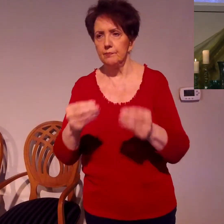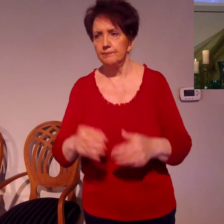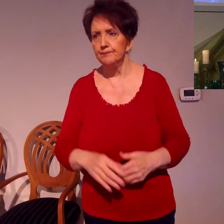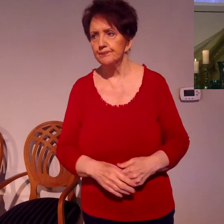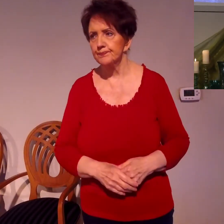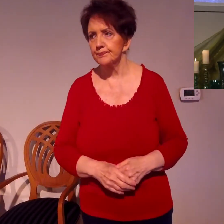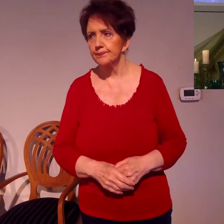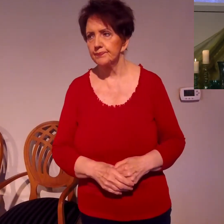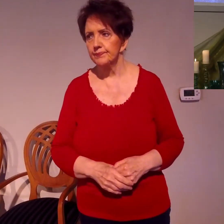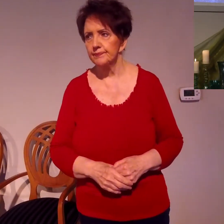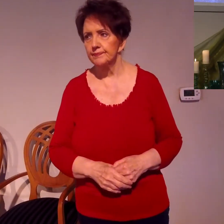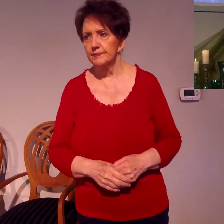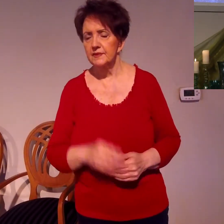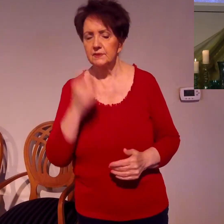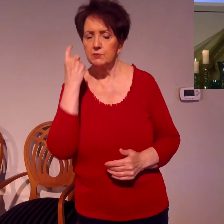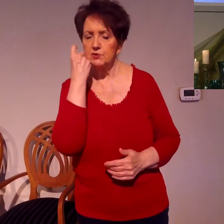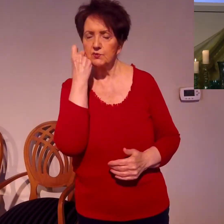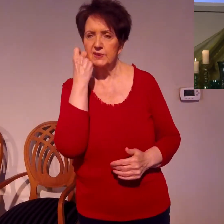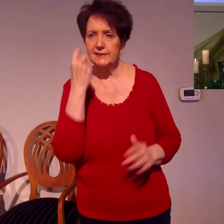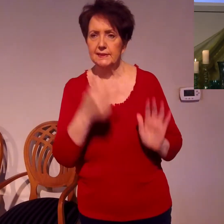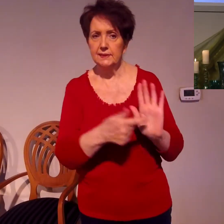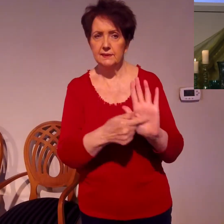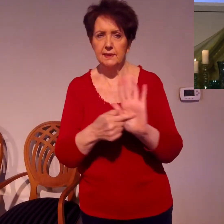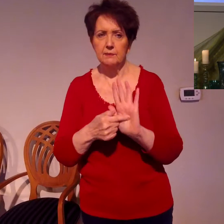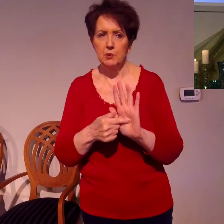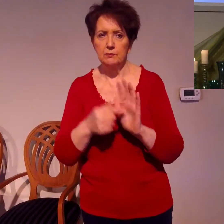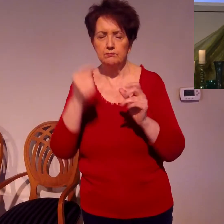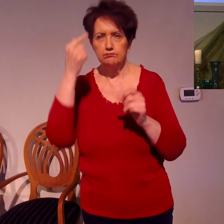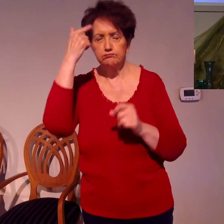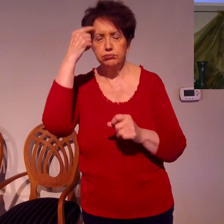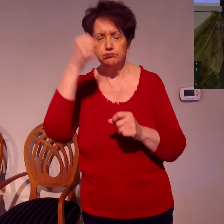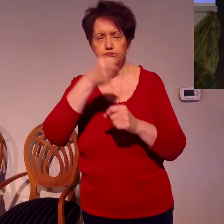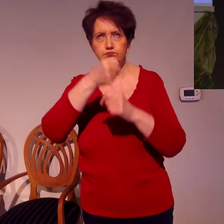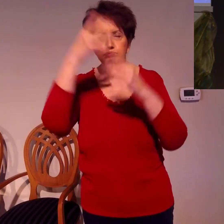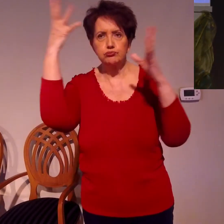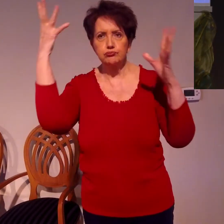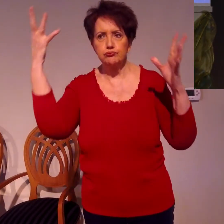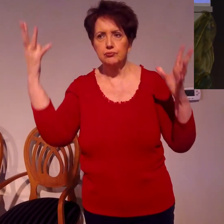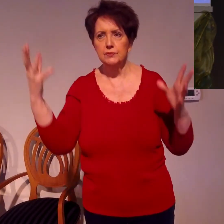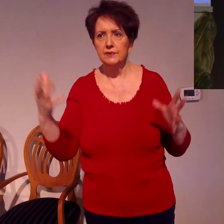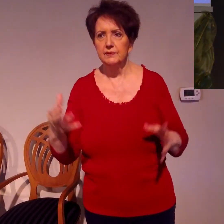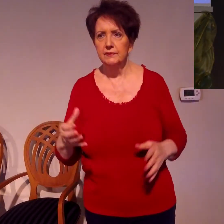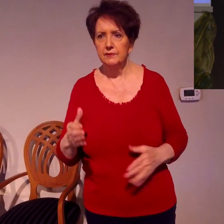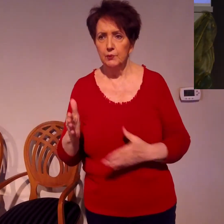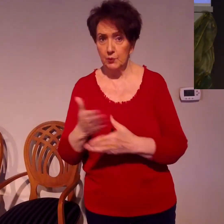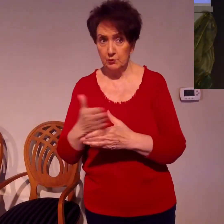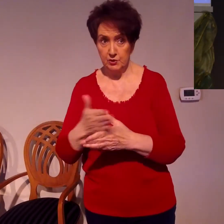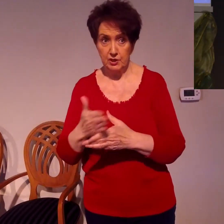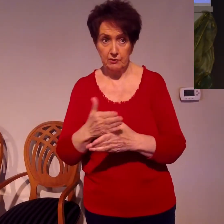this latest example did blow my mind. Is it okay if I share it with you?